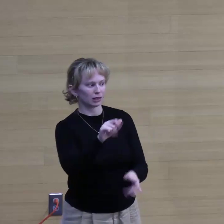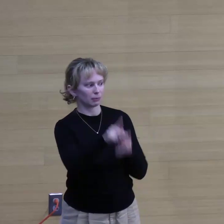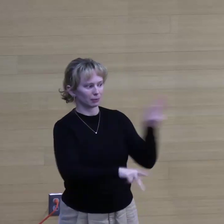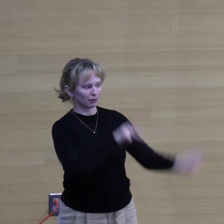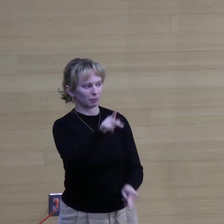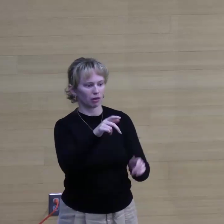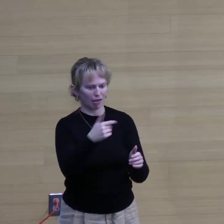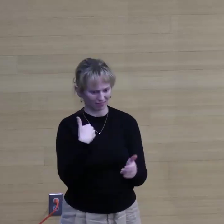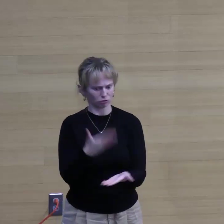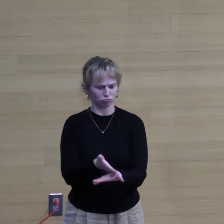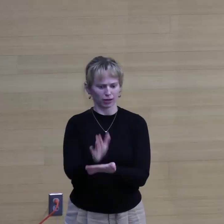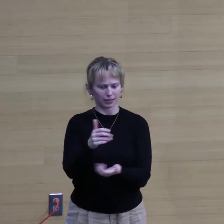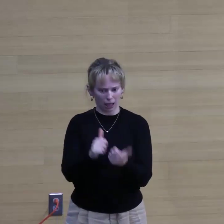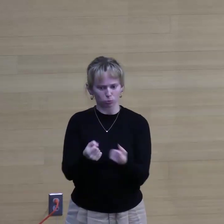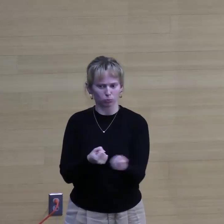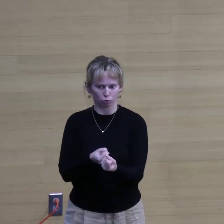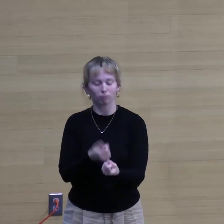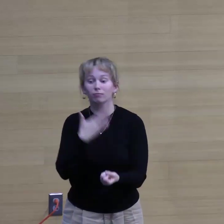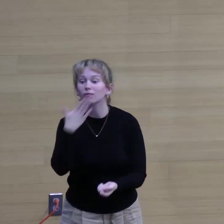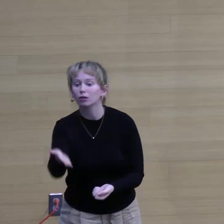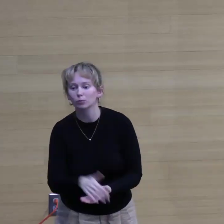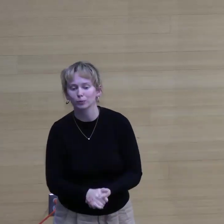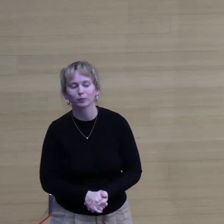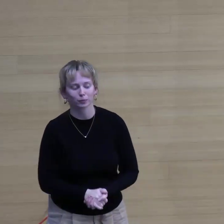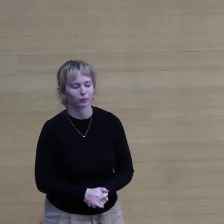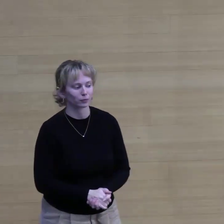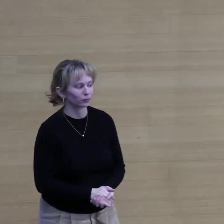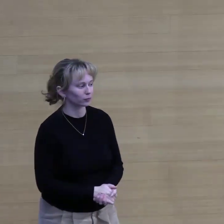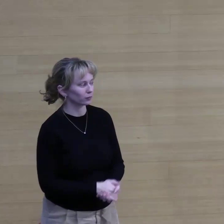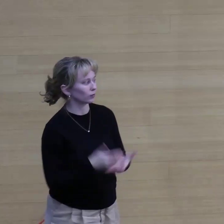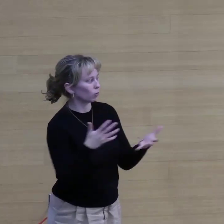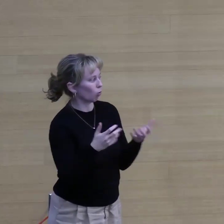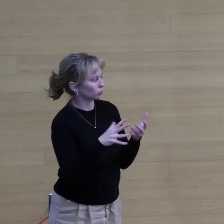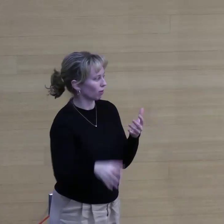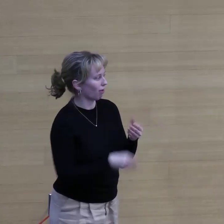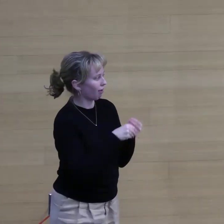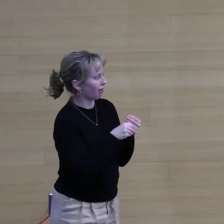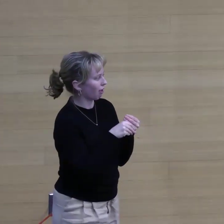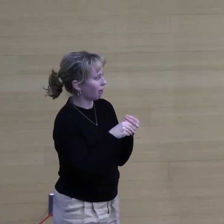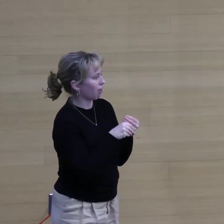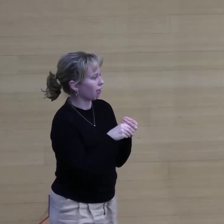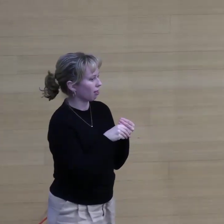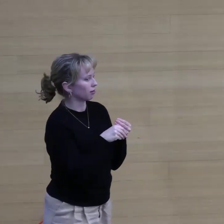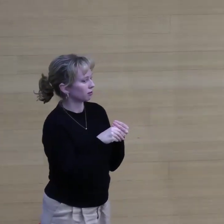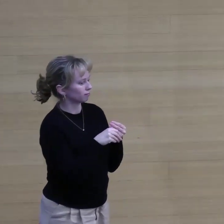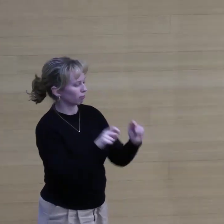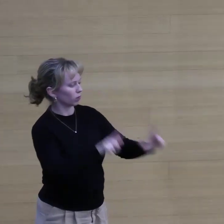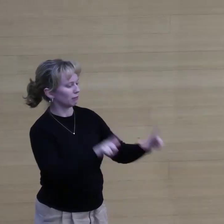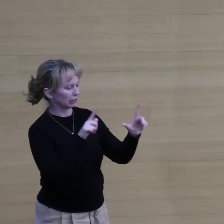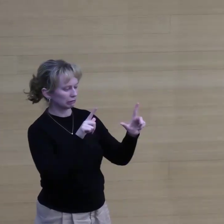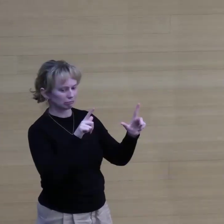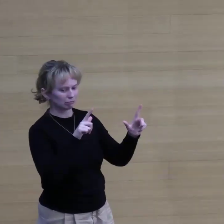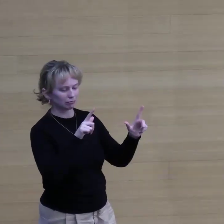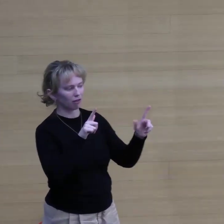We need to support them. Thank you. Well, and I think I wanted to add on to that because you talked about, you didn't use the framework, the framing